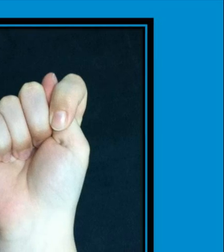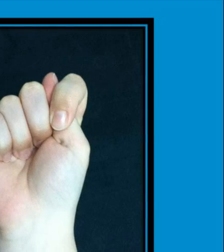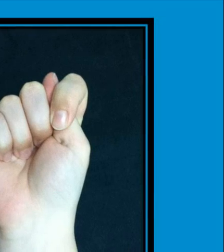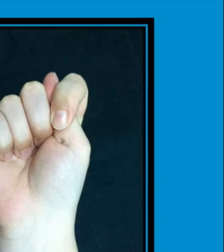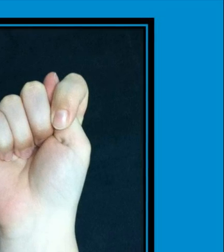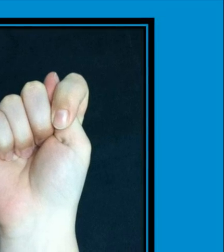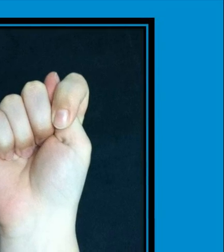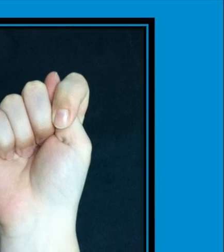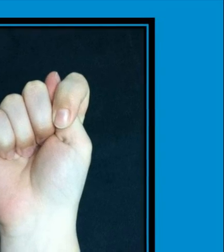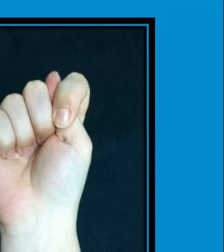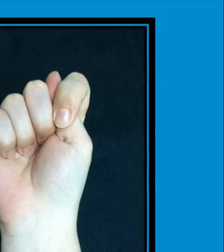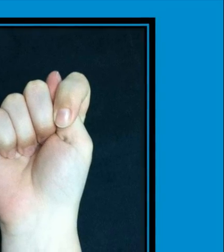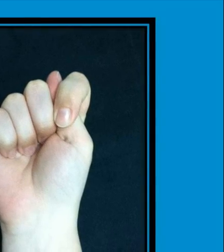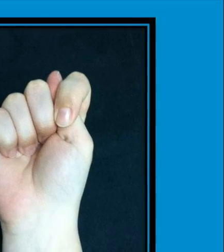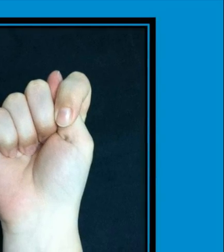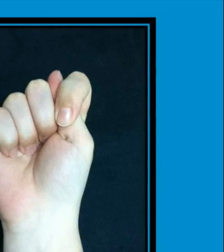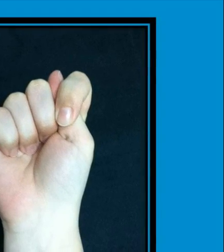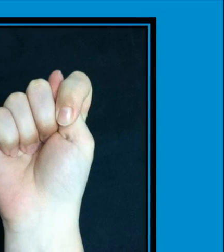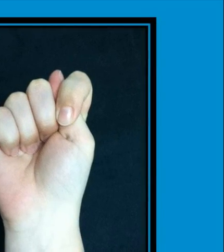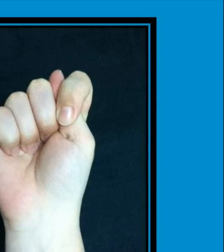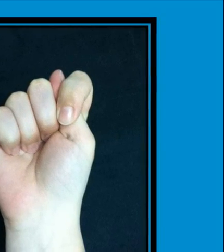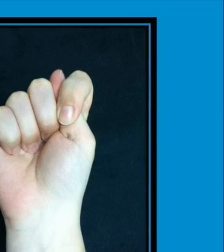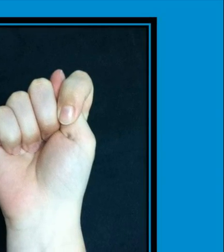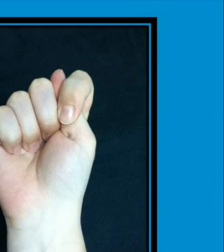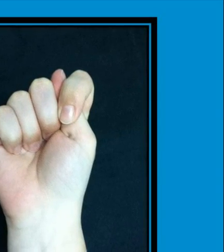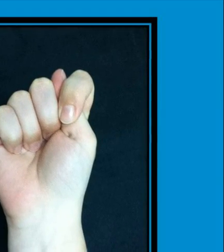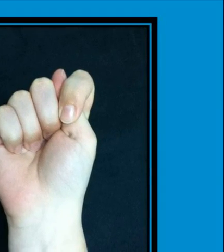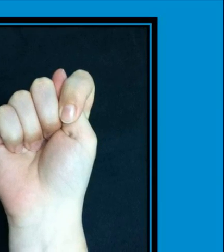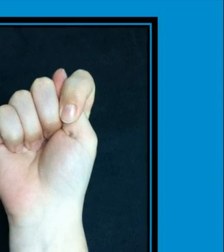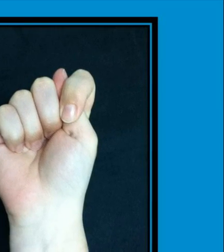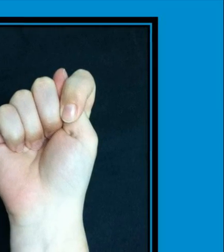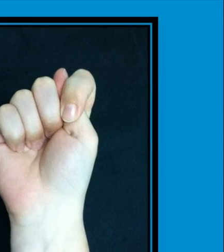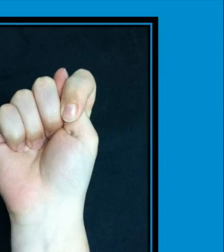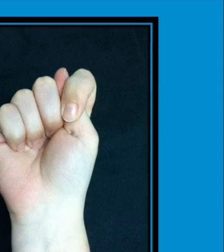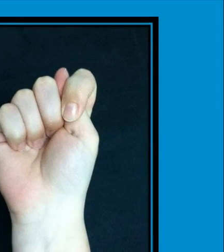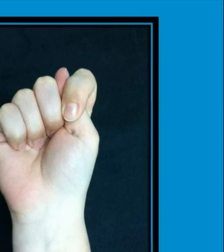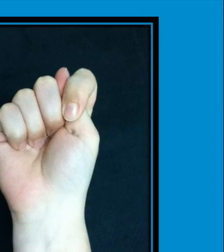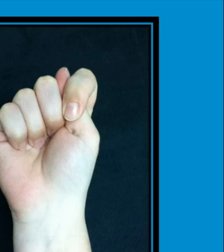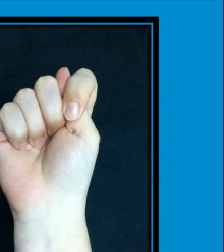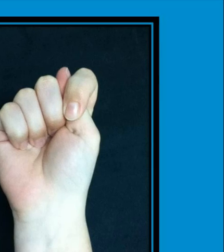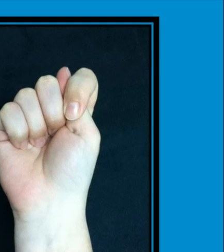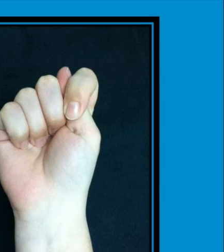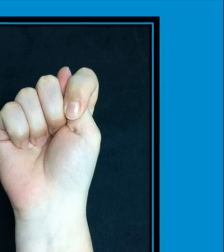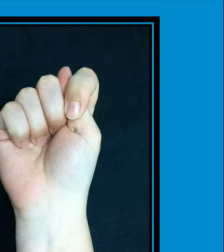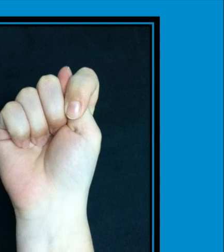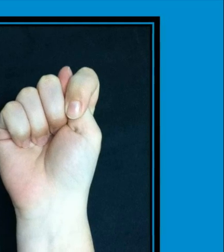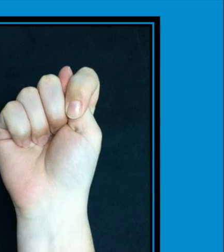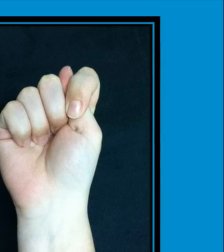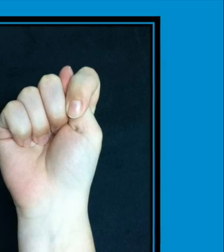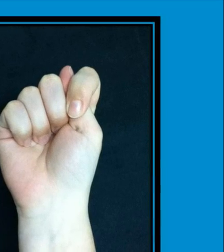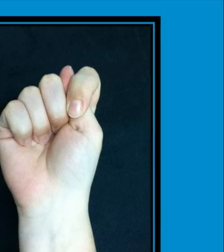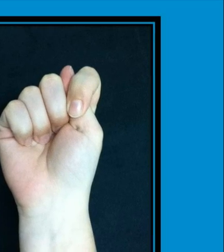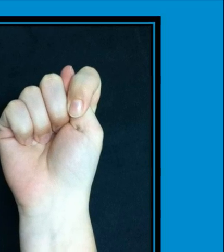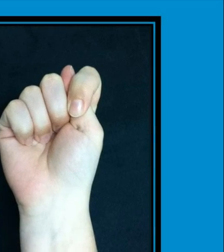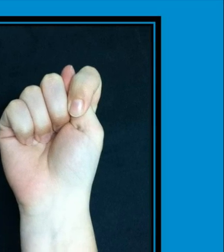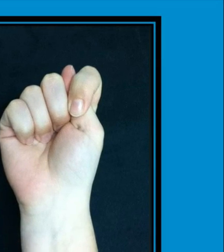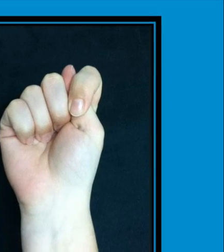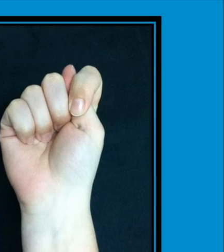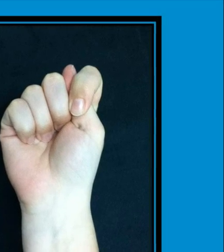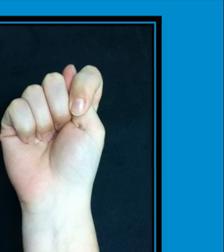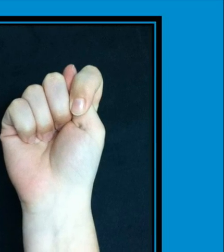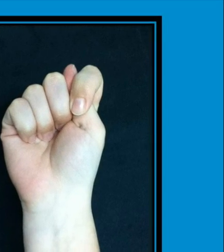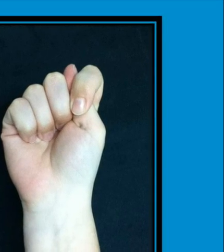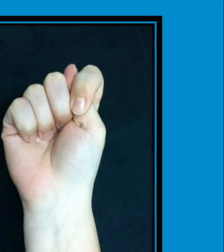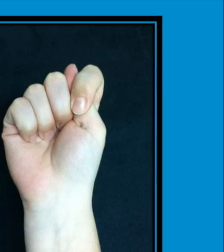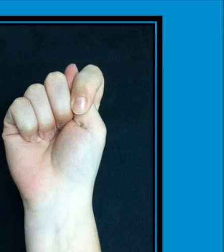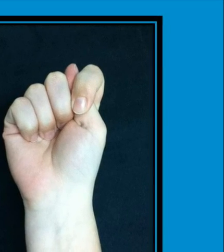tortoise. In order to make the sign for the letter T, bend your middle, ring, and pinky finger completely down to your